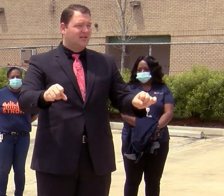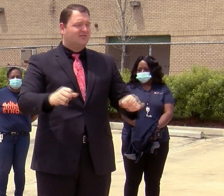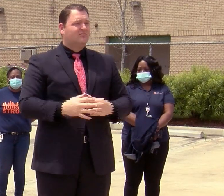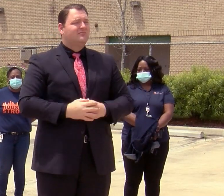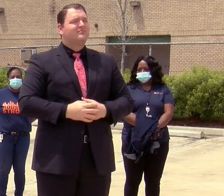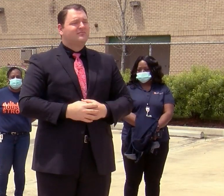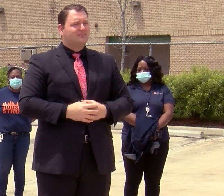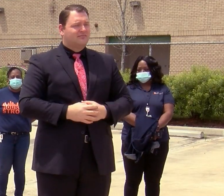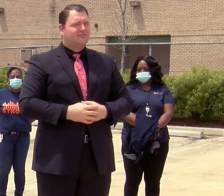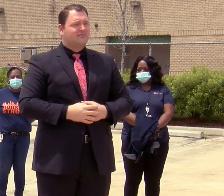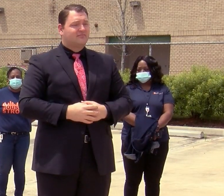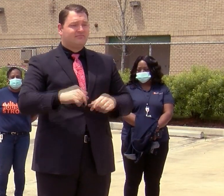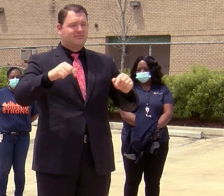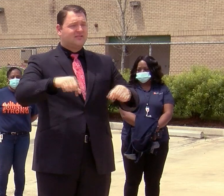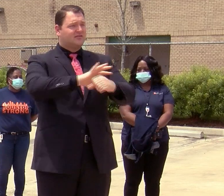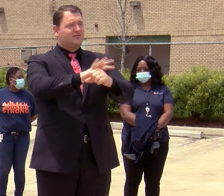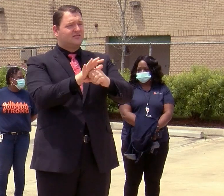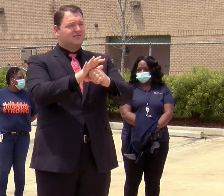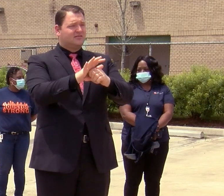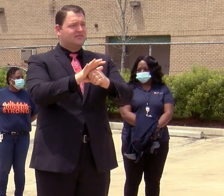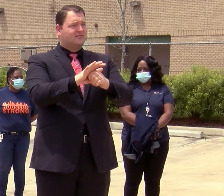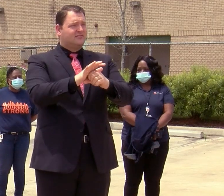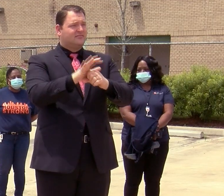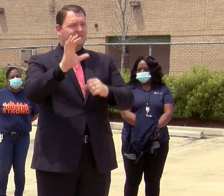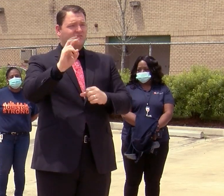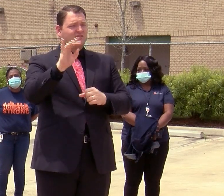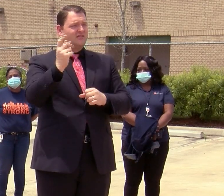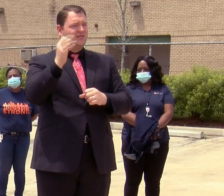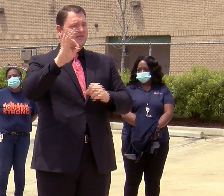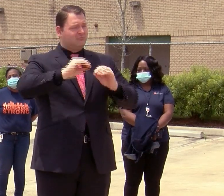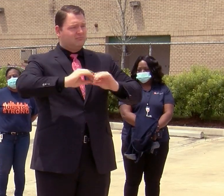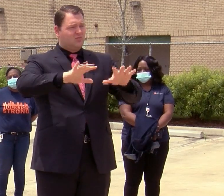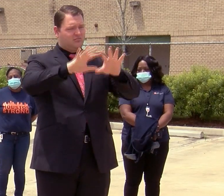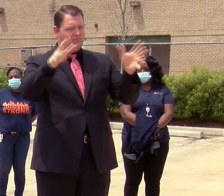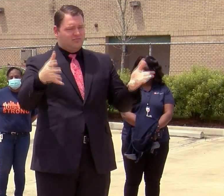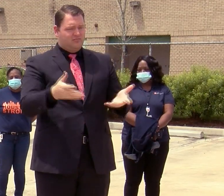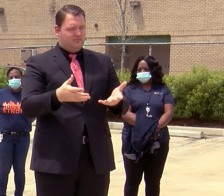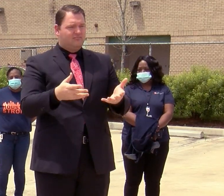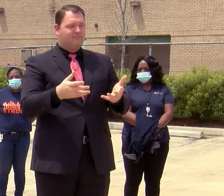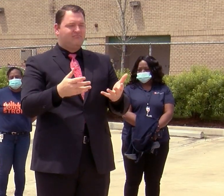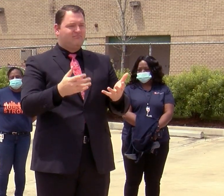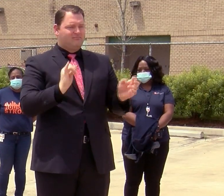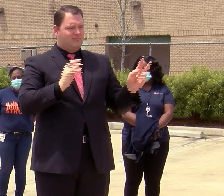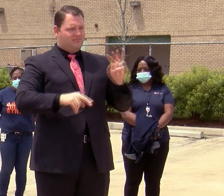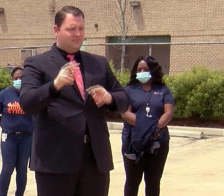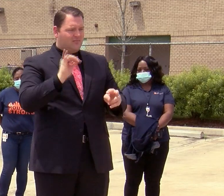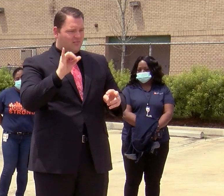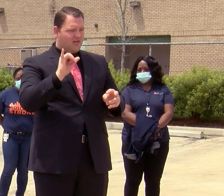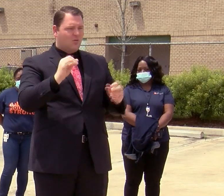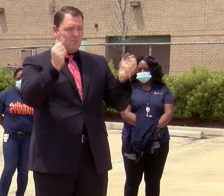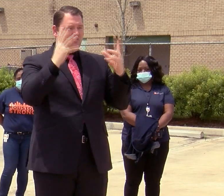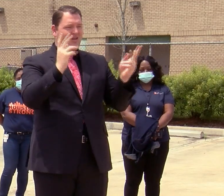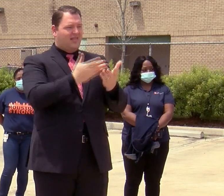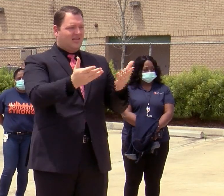This coronavirus pandemic has highlighted the interconnectivity within humanity. 100